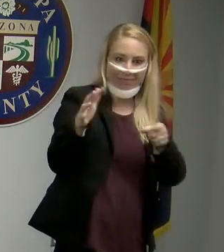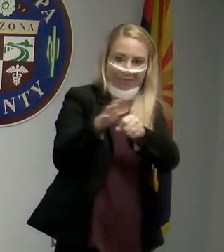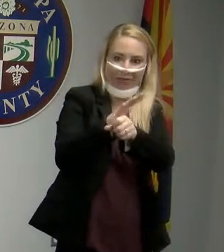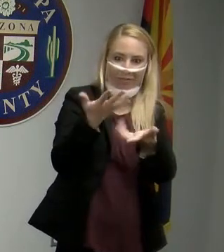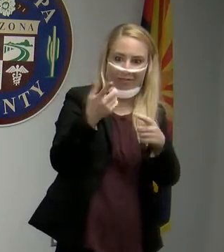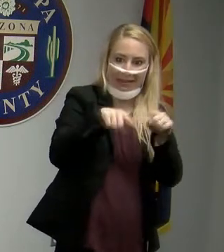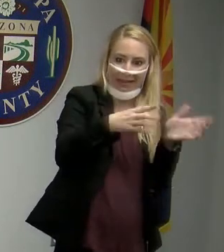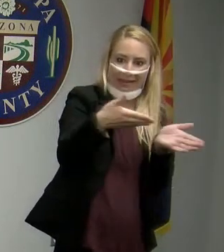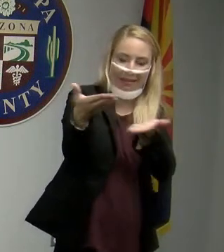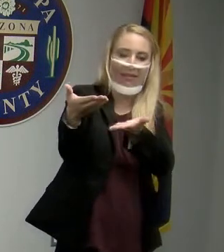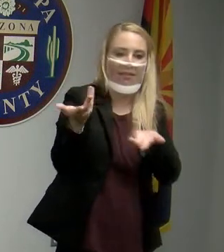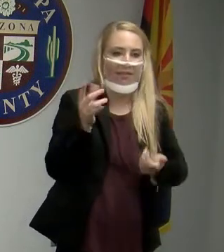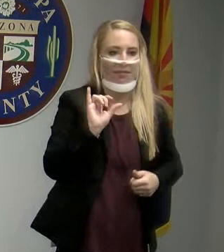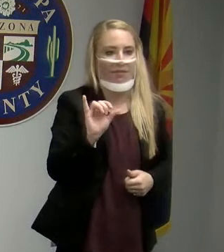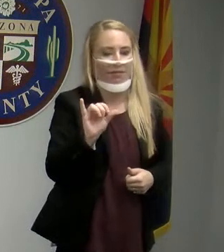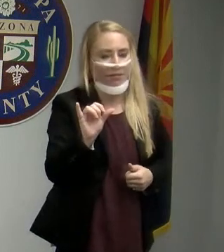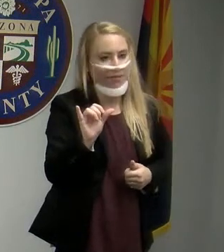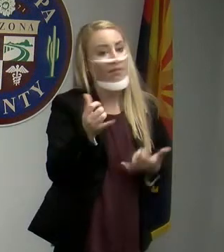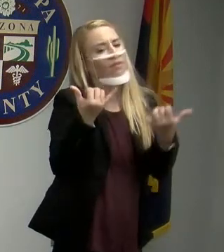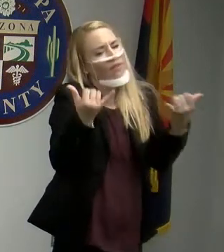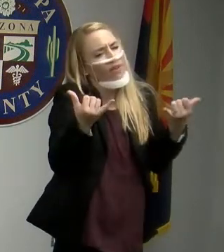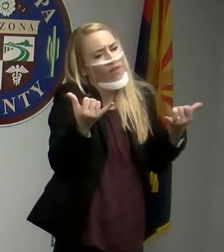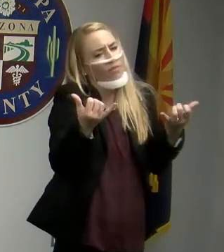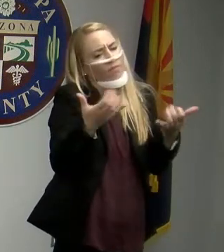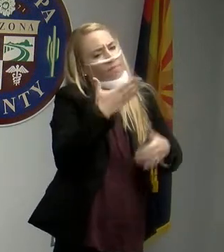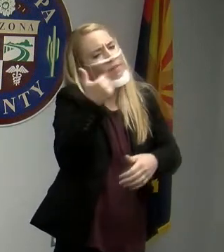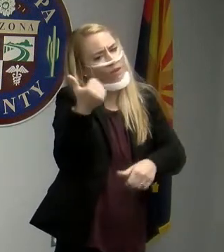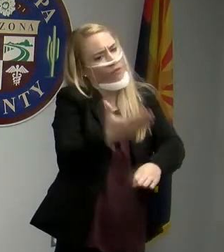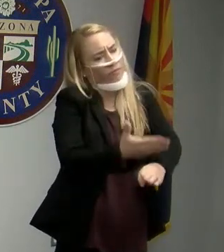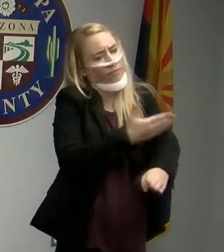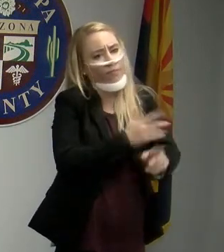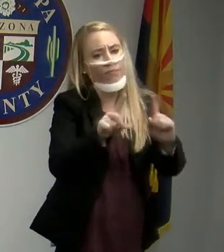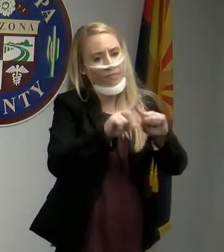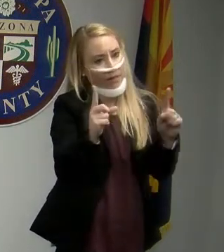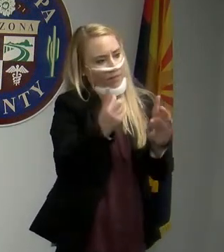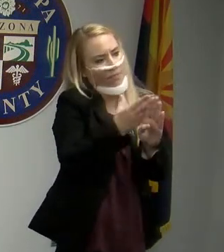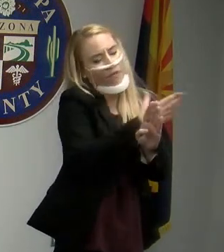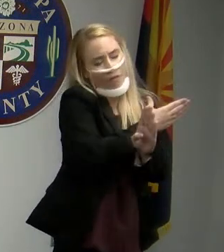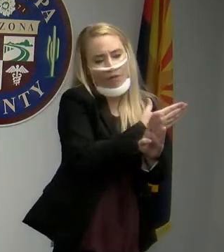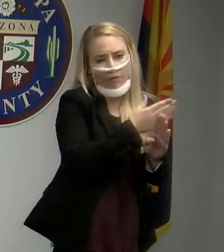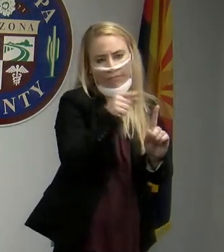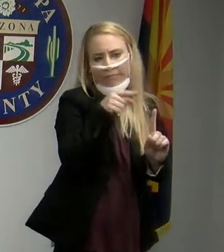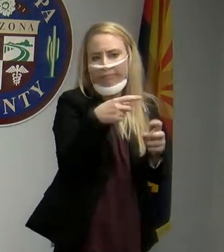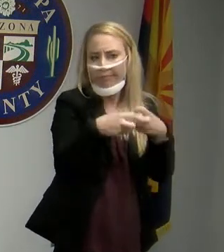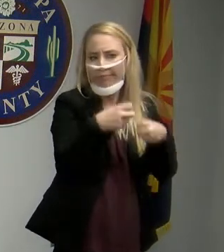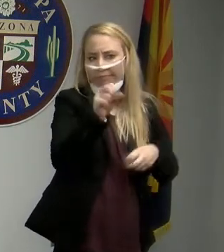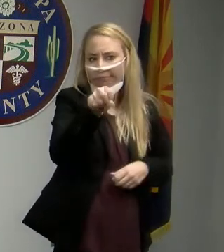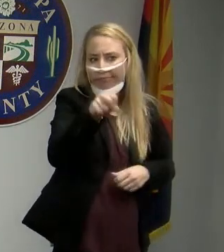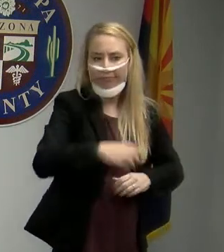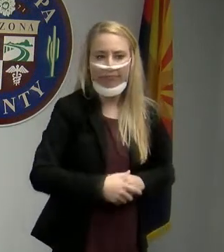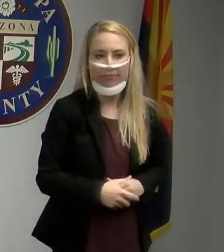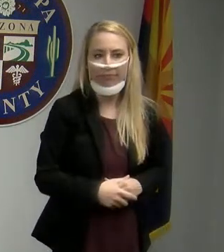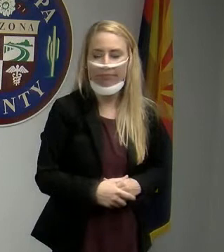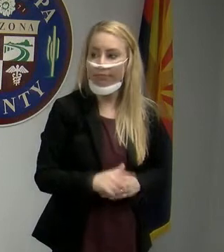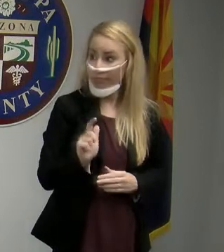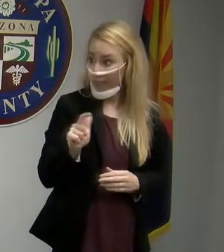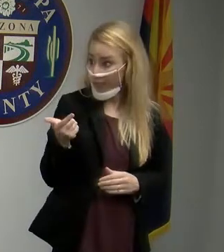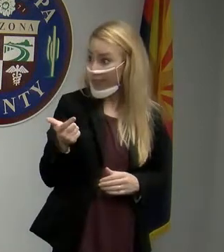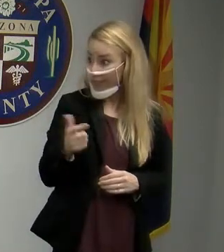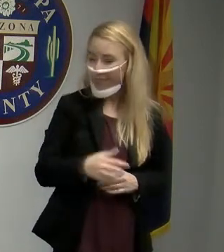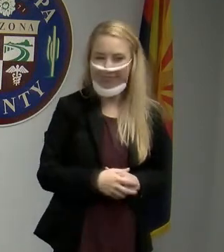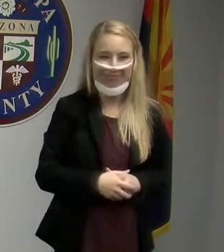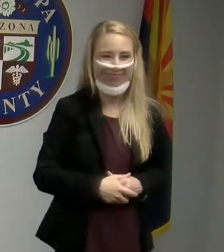certainly, and we've solved those at least for the short term. So that goes to our surge capacity. I think Marcy can expand a little bit on that. Maybe? All